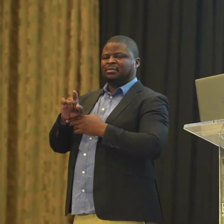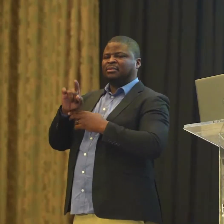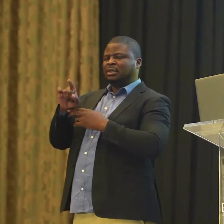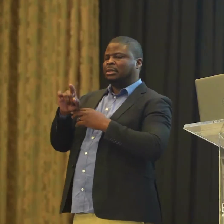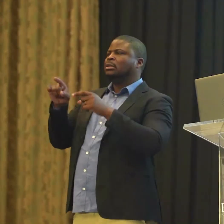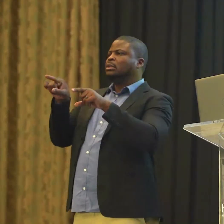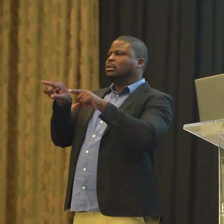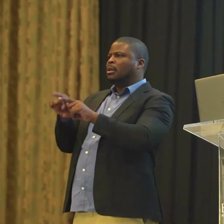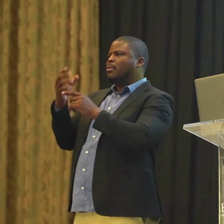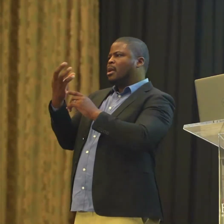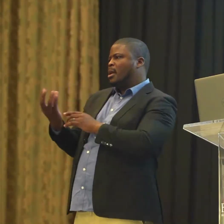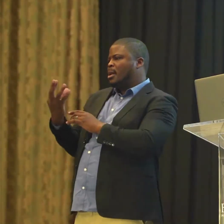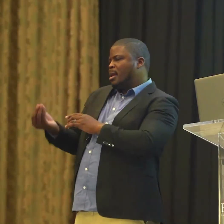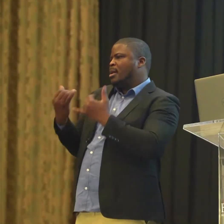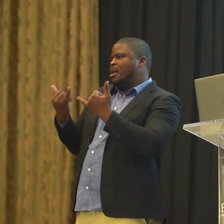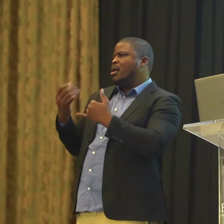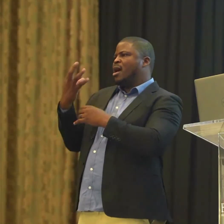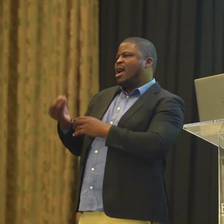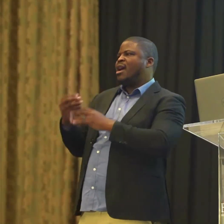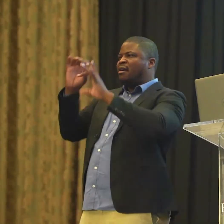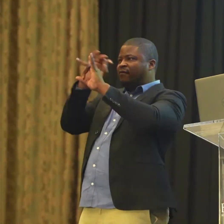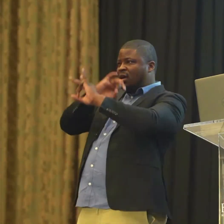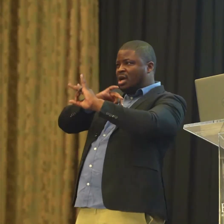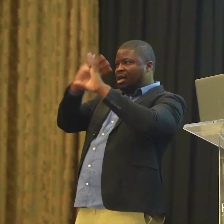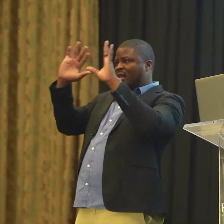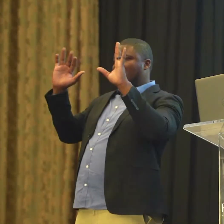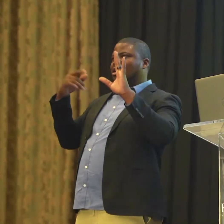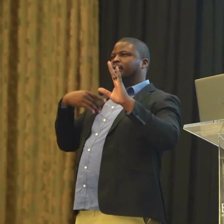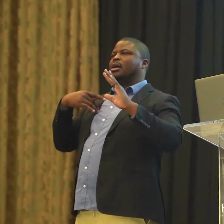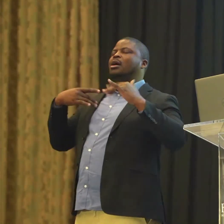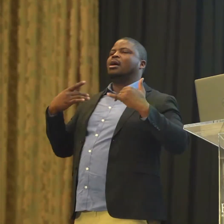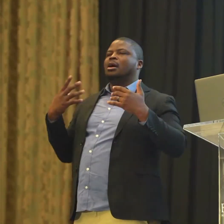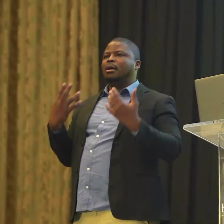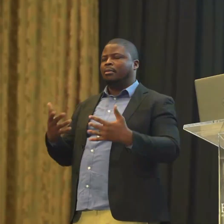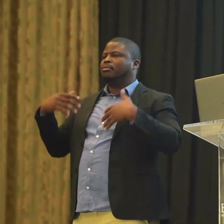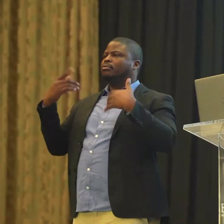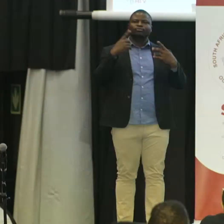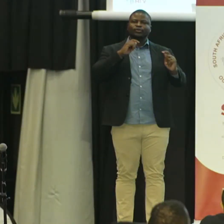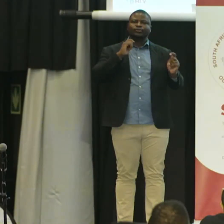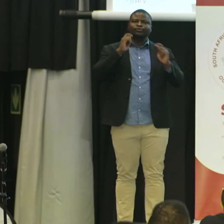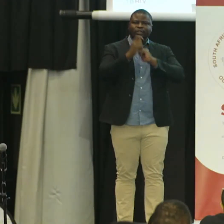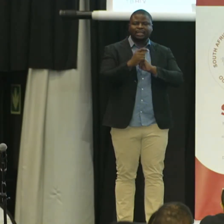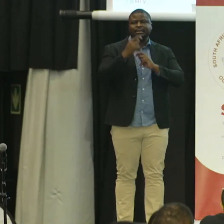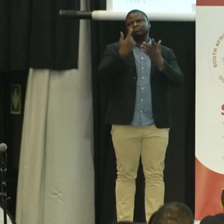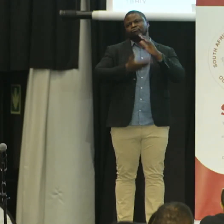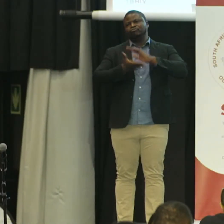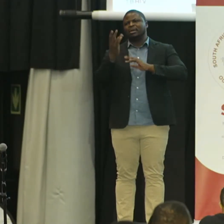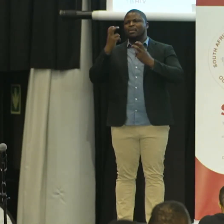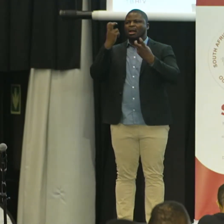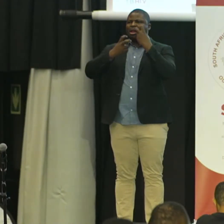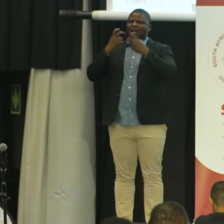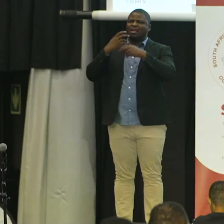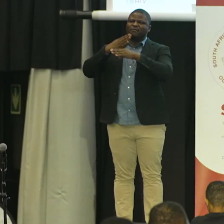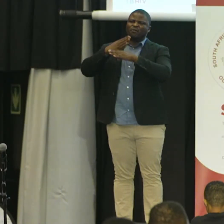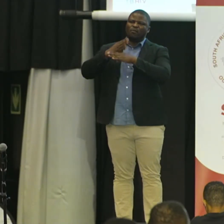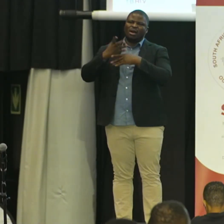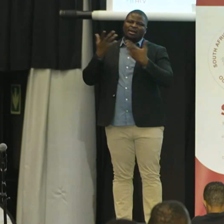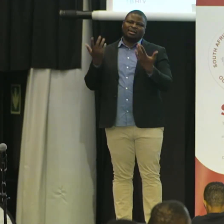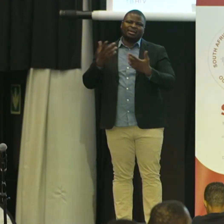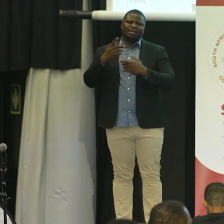clarity in their mind where they're able to go look for jobs again and become productive members of society. And we can see that there